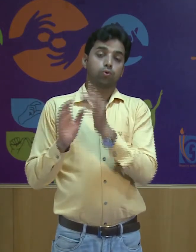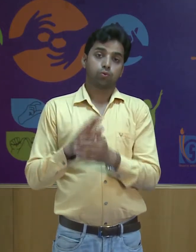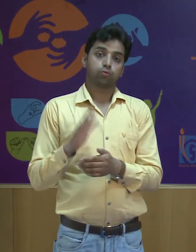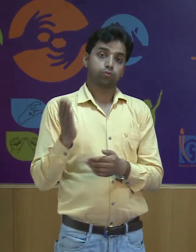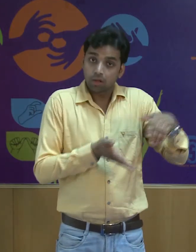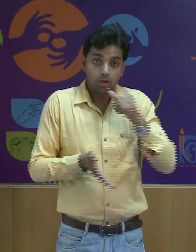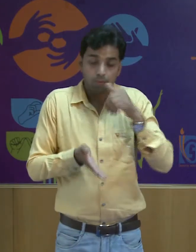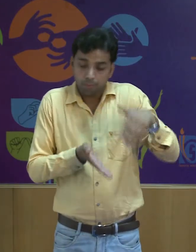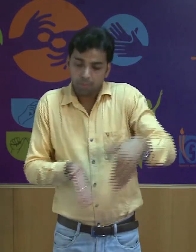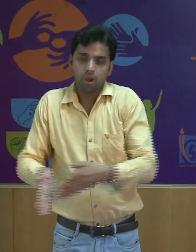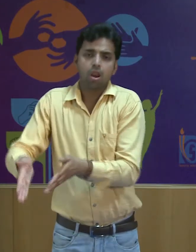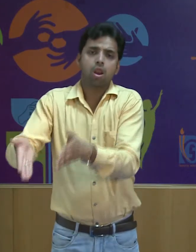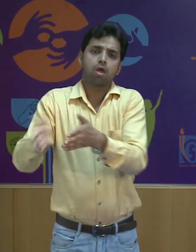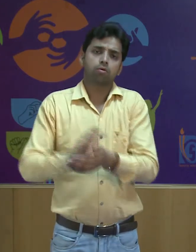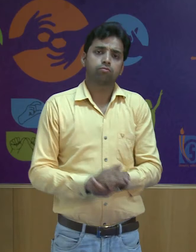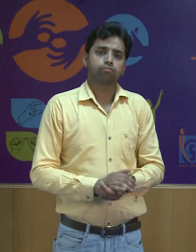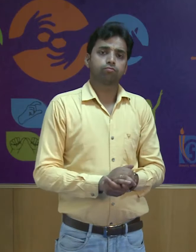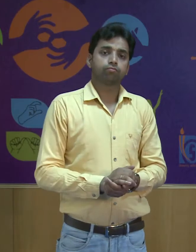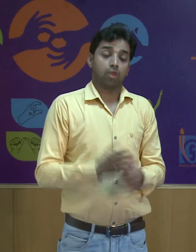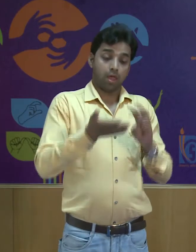river and Maithil